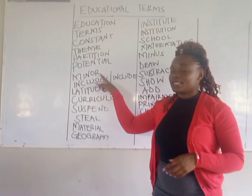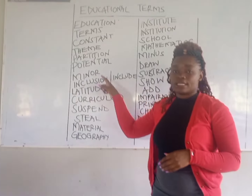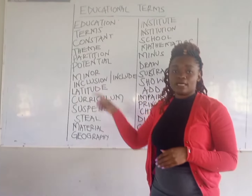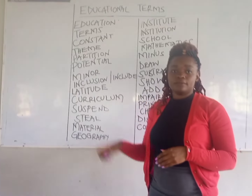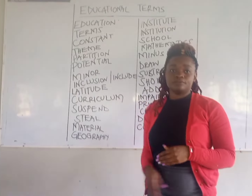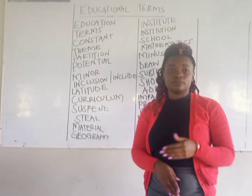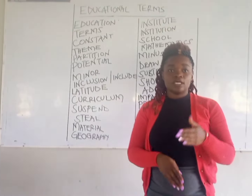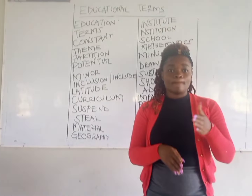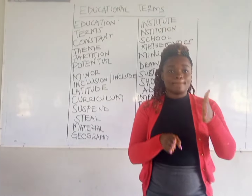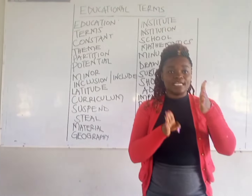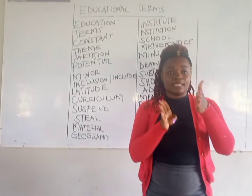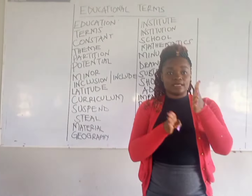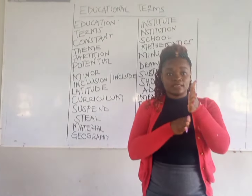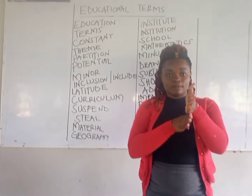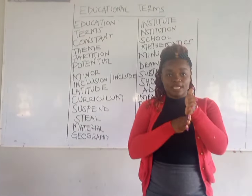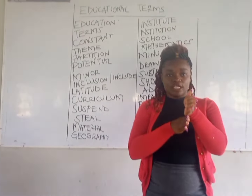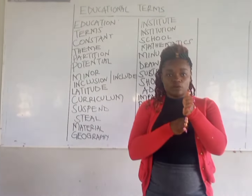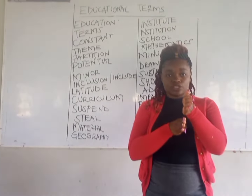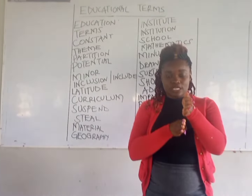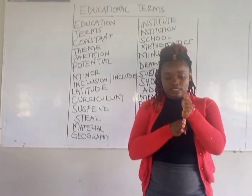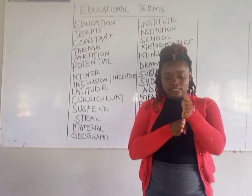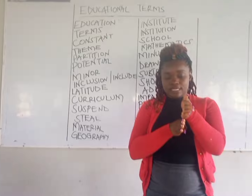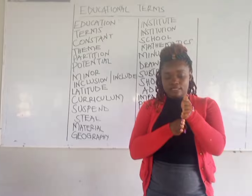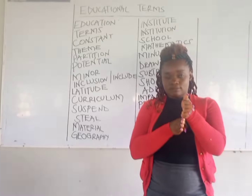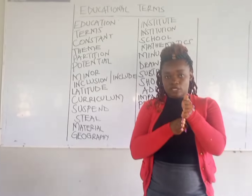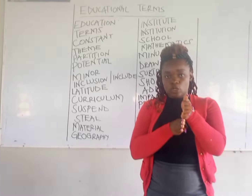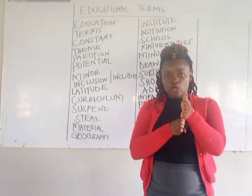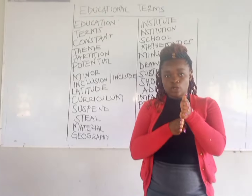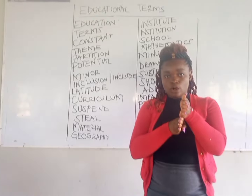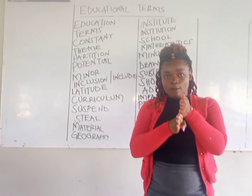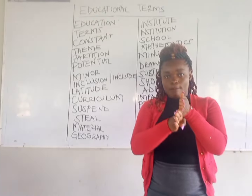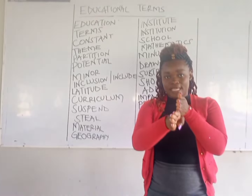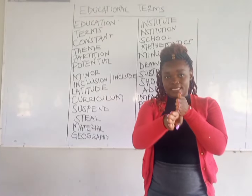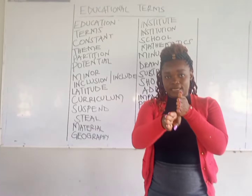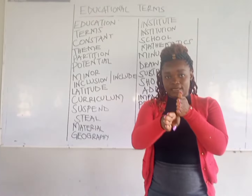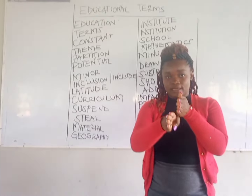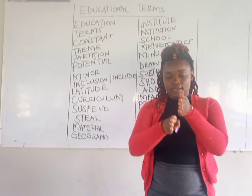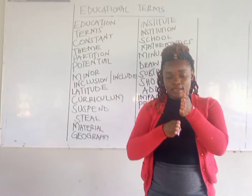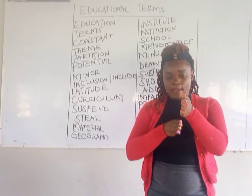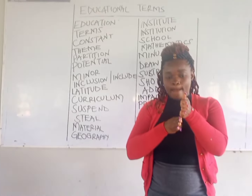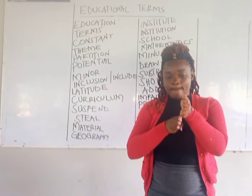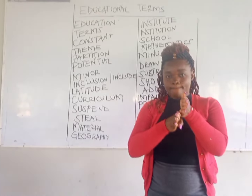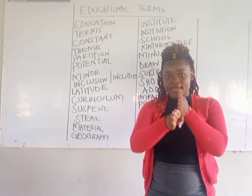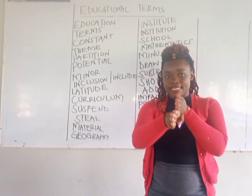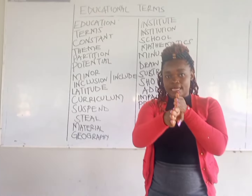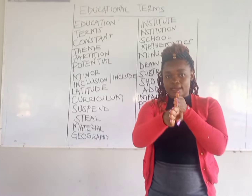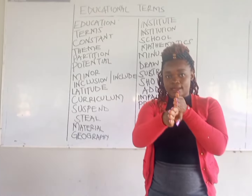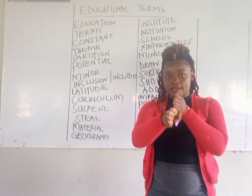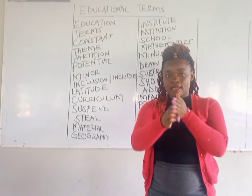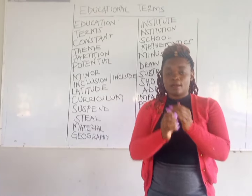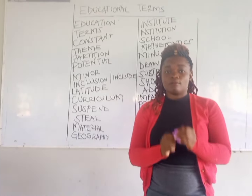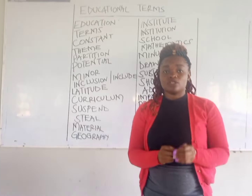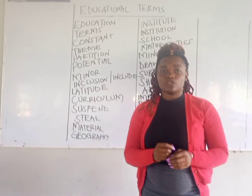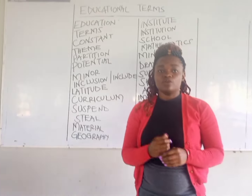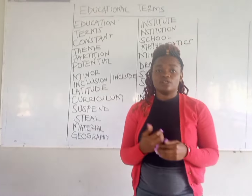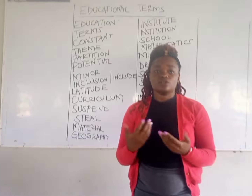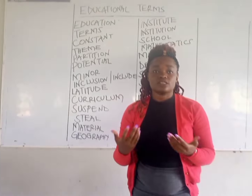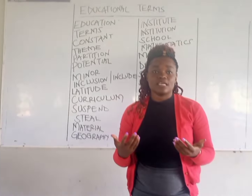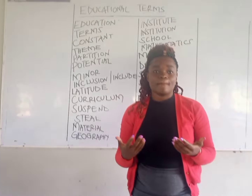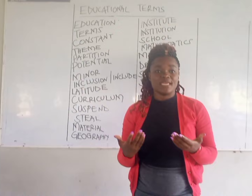minor. Minor. Minor, we shall sign below minor. Minor. But when you want to say